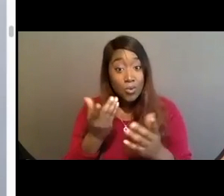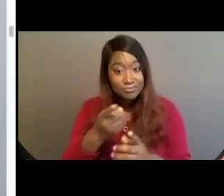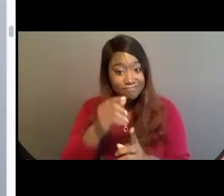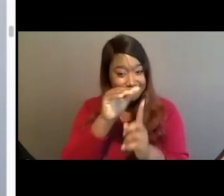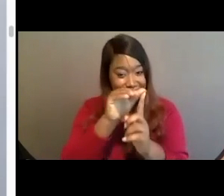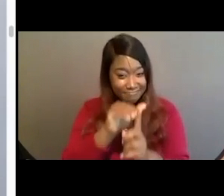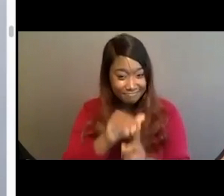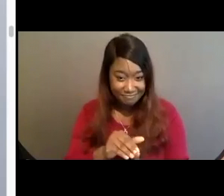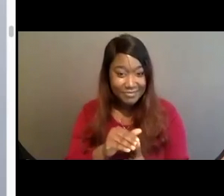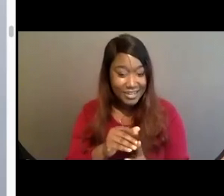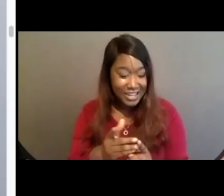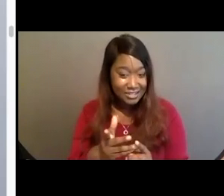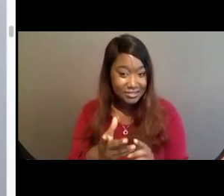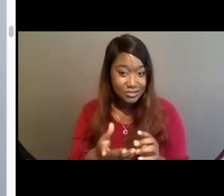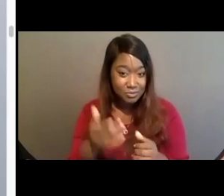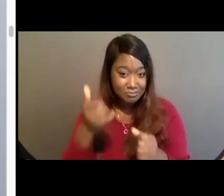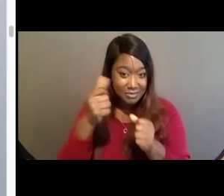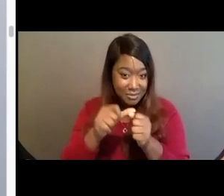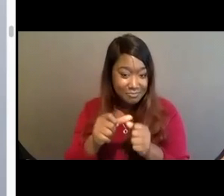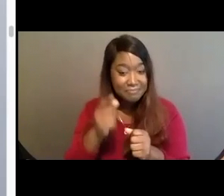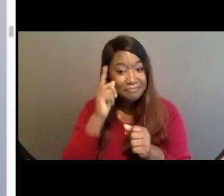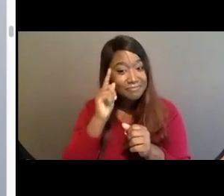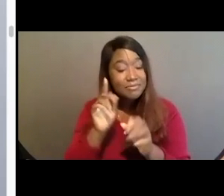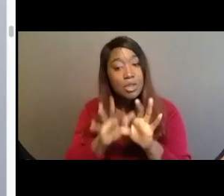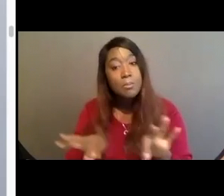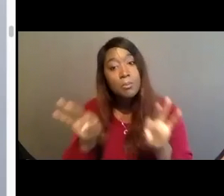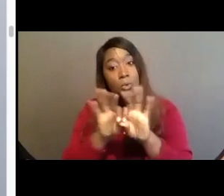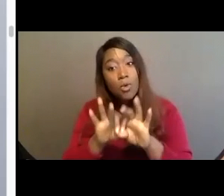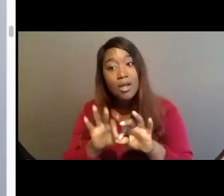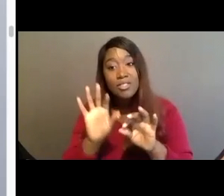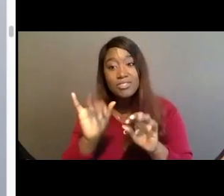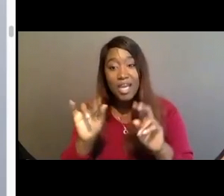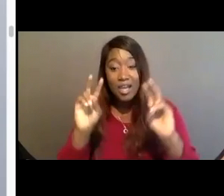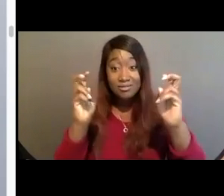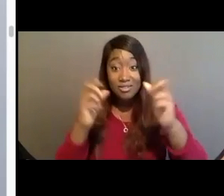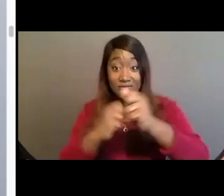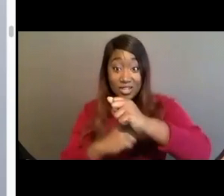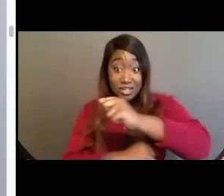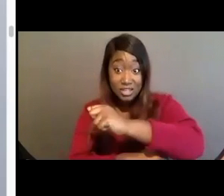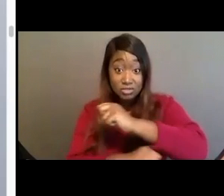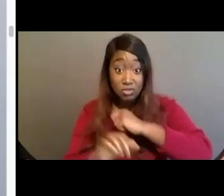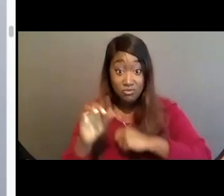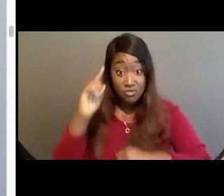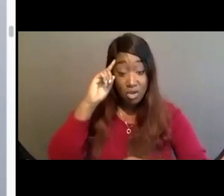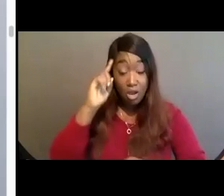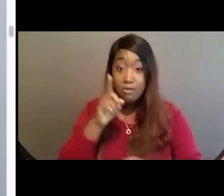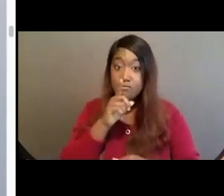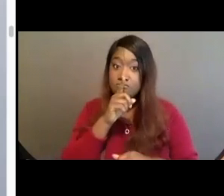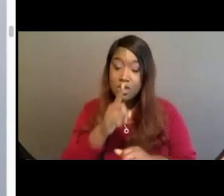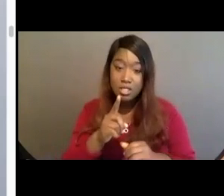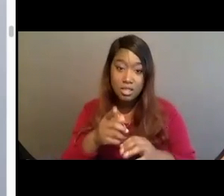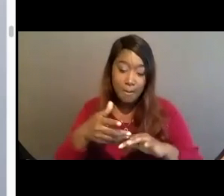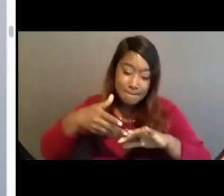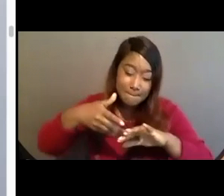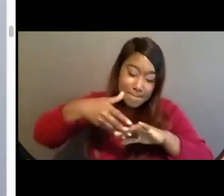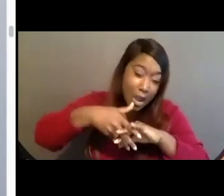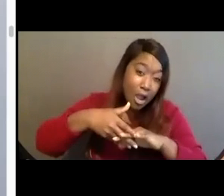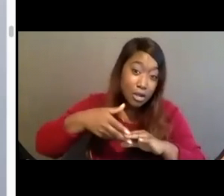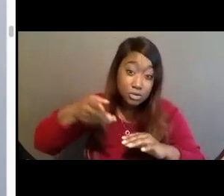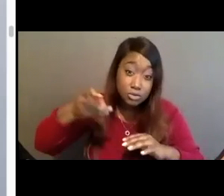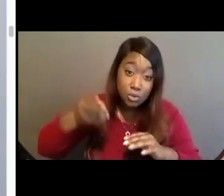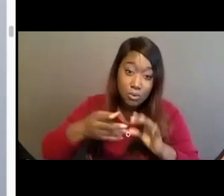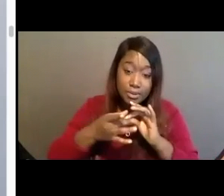important. The foundations of thought are really deeply steeped and historic in Chinese medicine. We think of